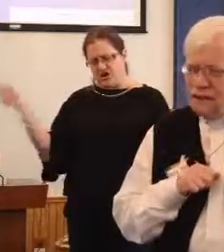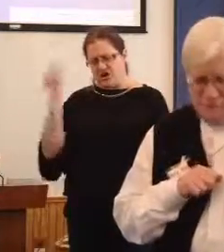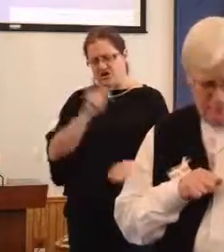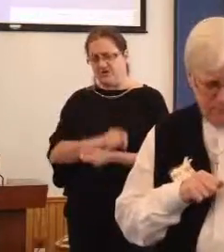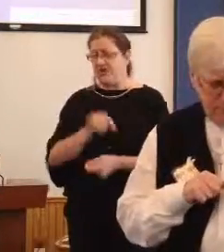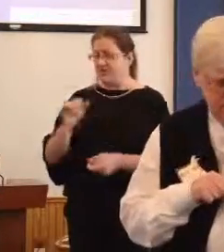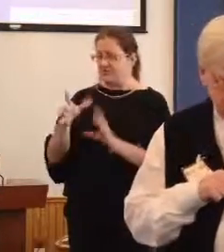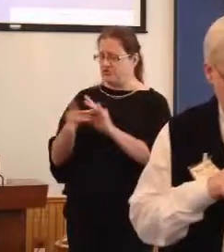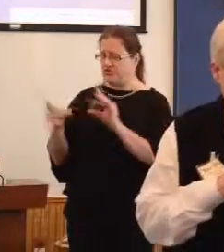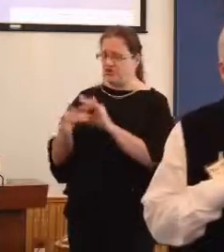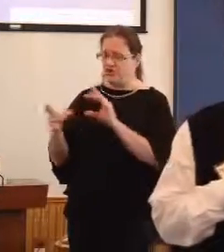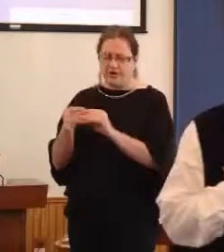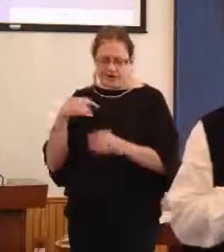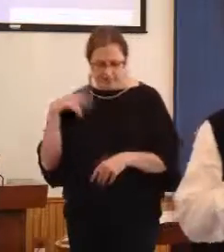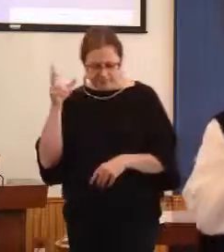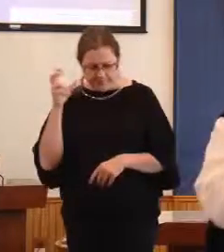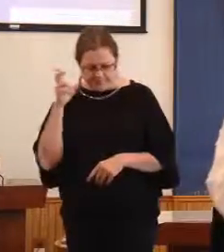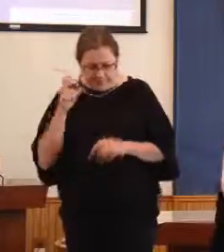story?